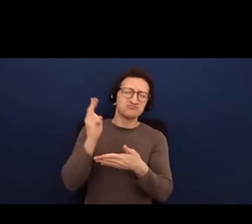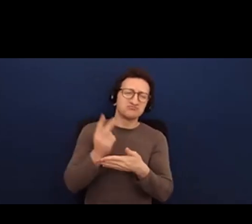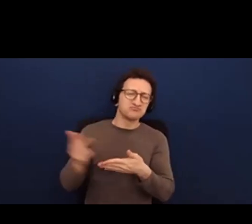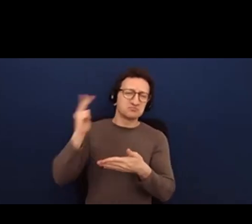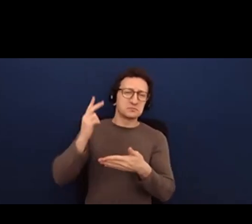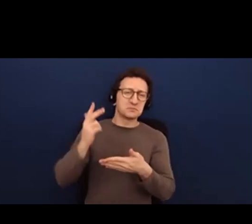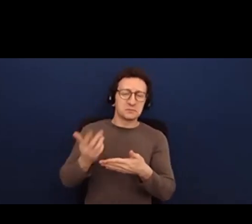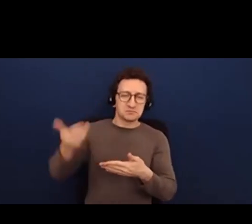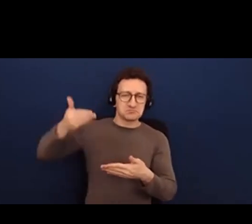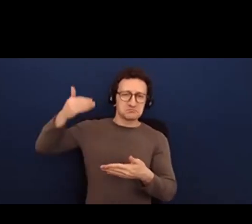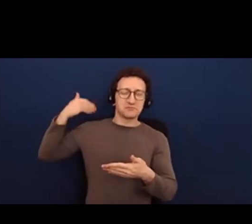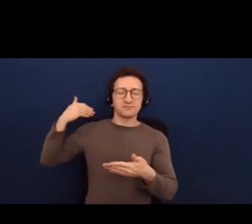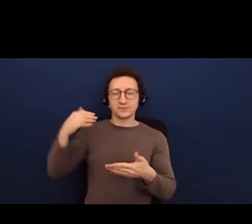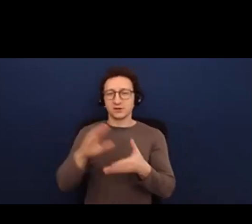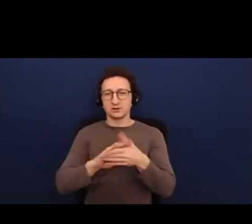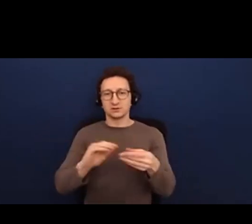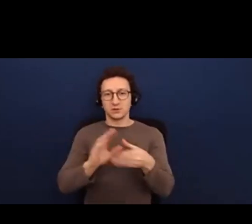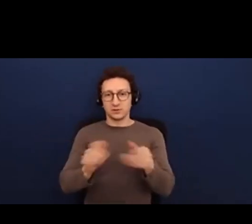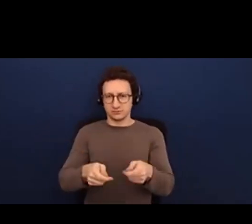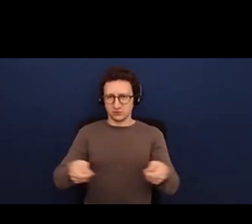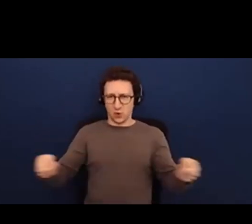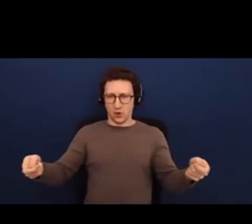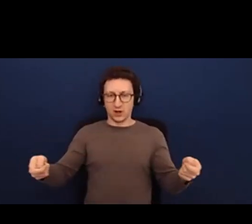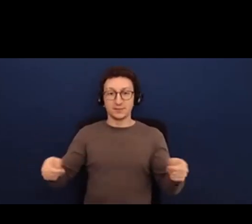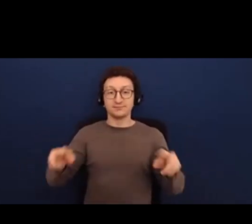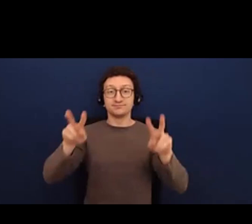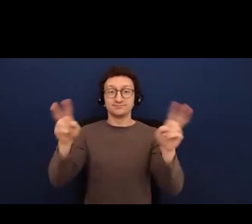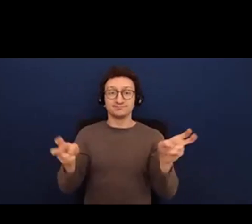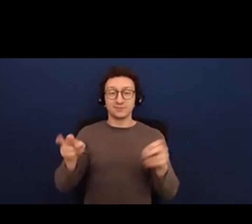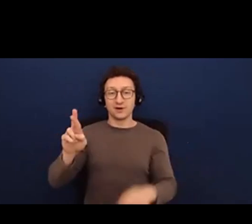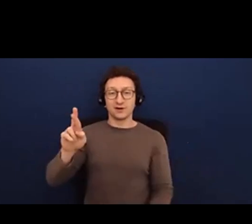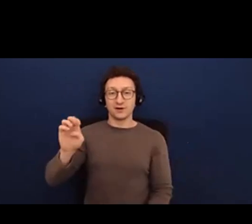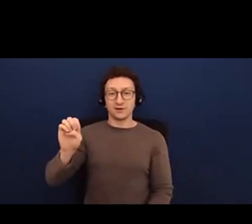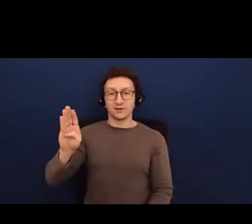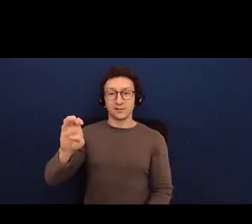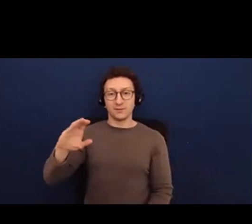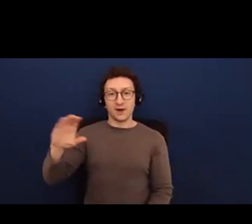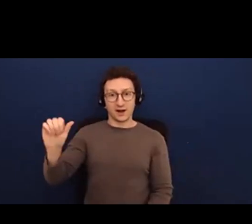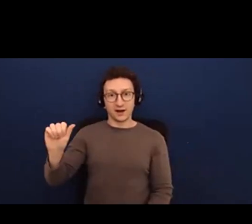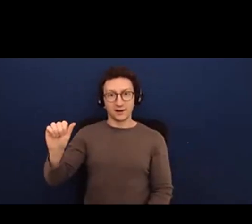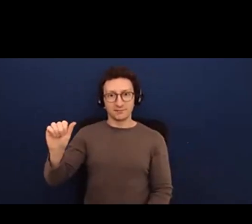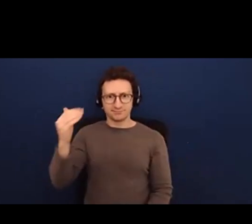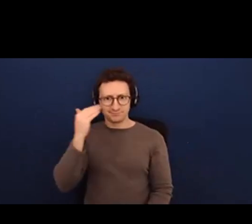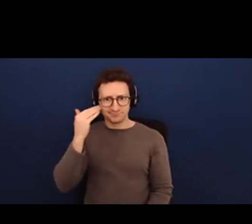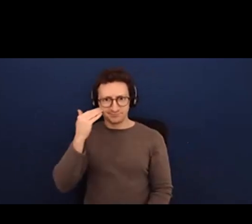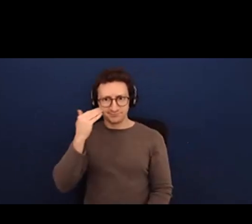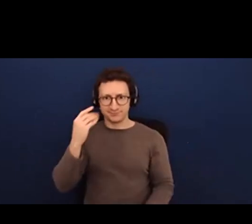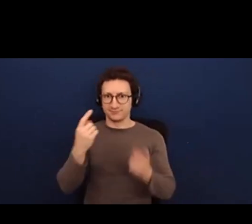back, which dealt with Rebecca. You remember Rebecca goes the extra mile.